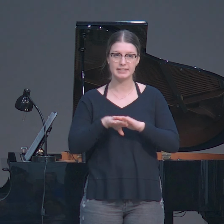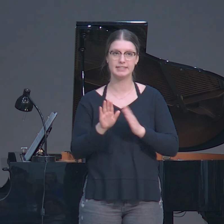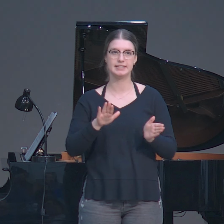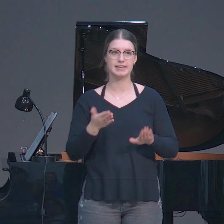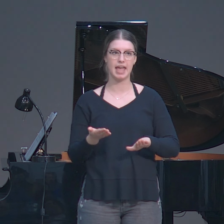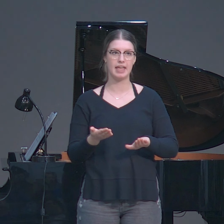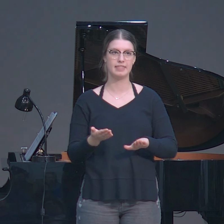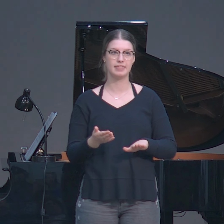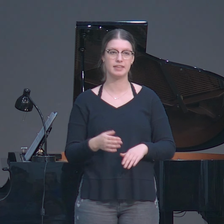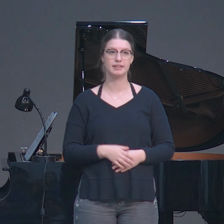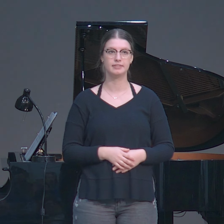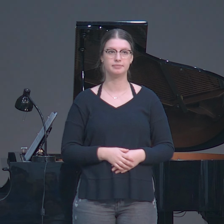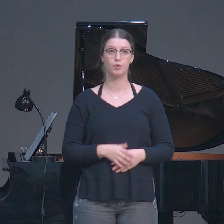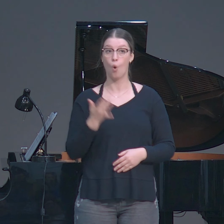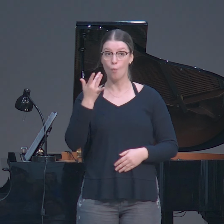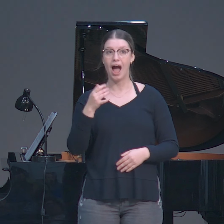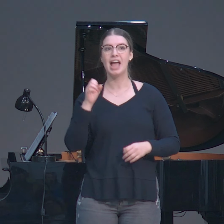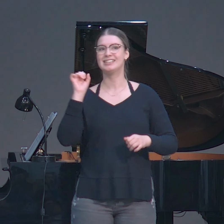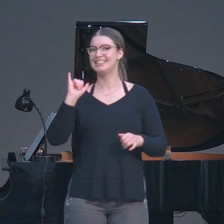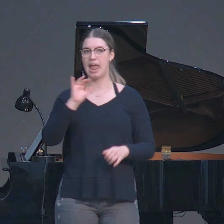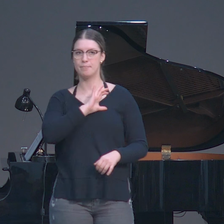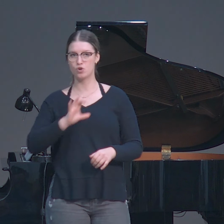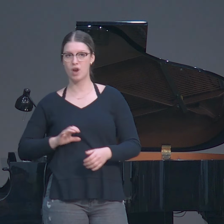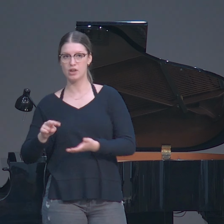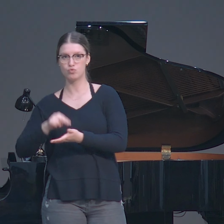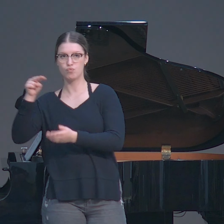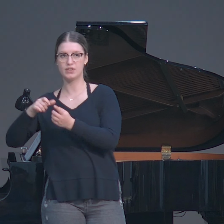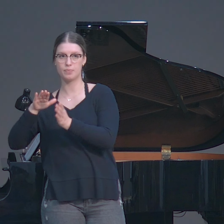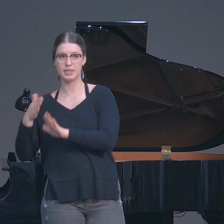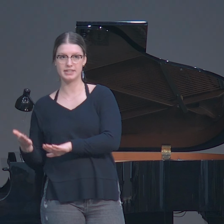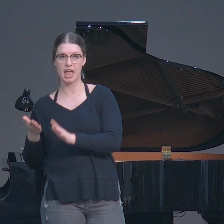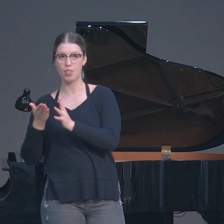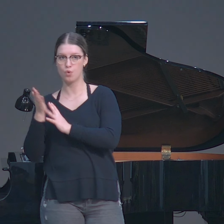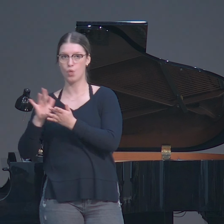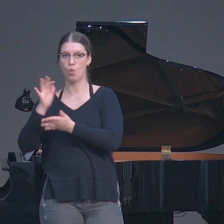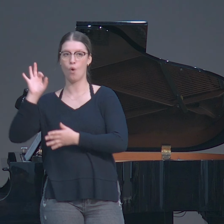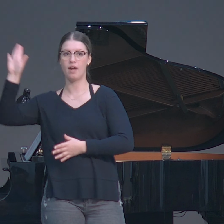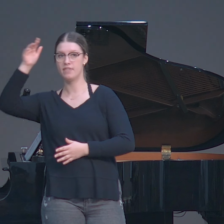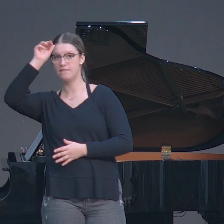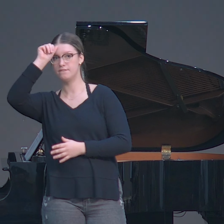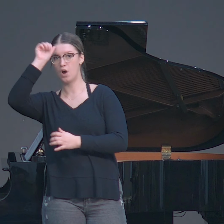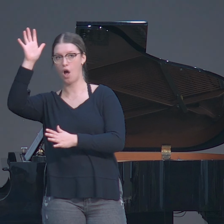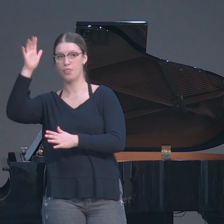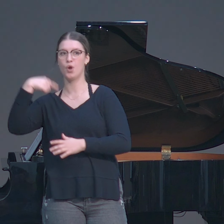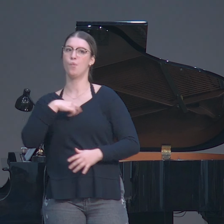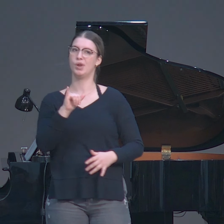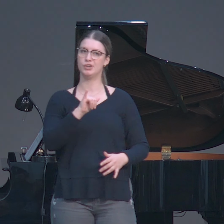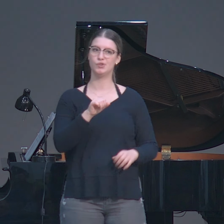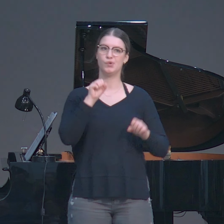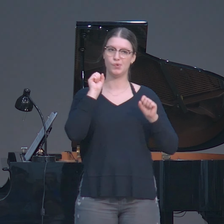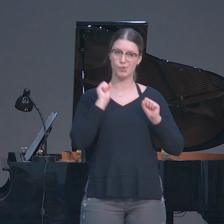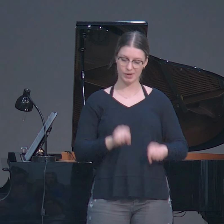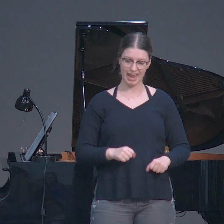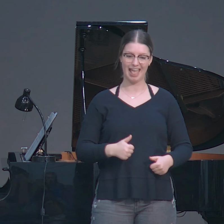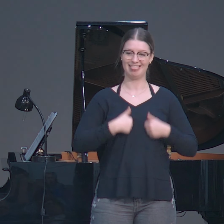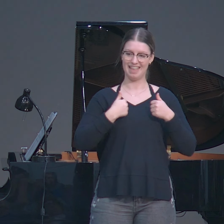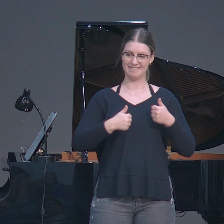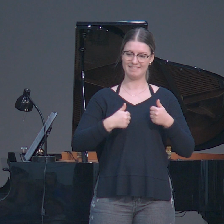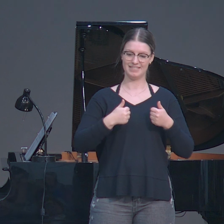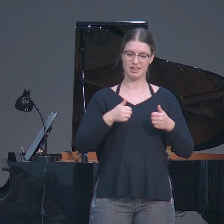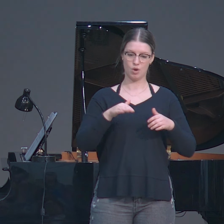that just as Christ was raised from the dead by the glory of the Father, that we too might